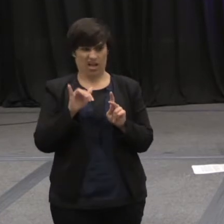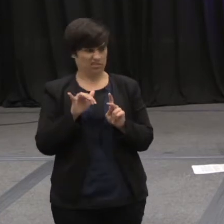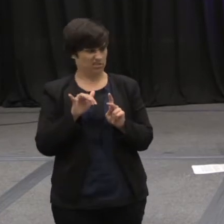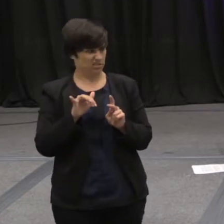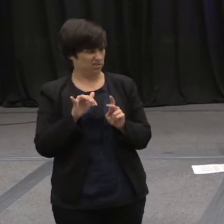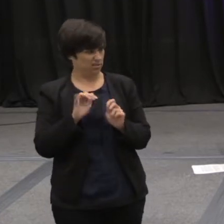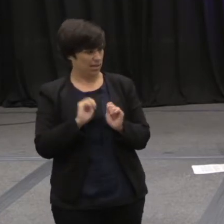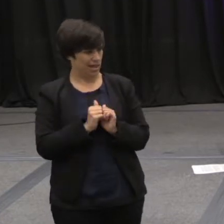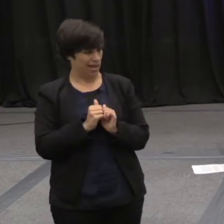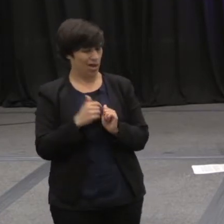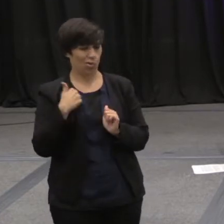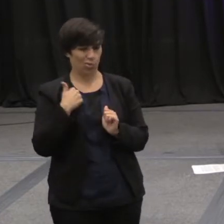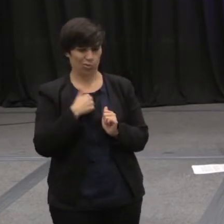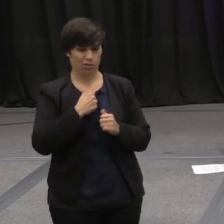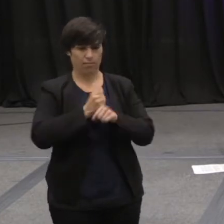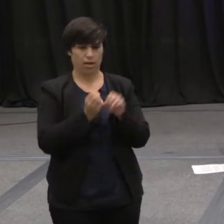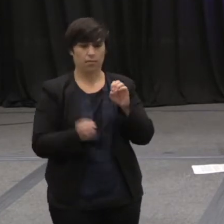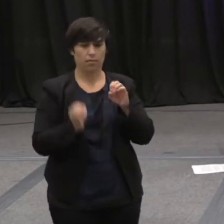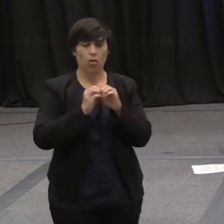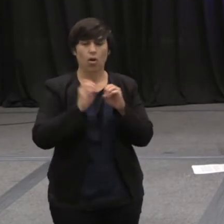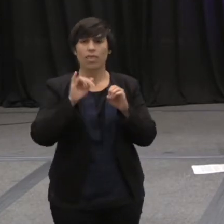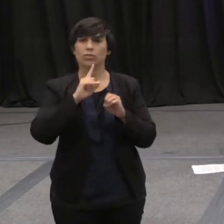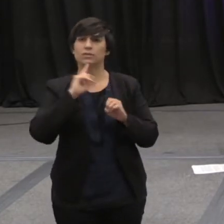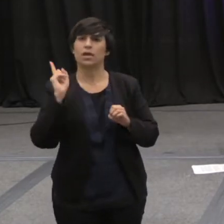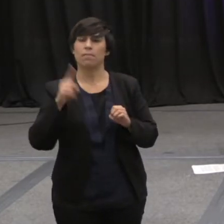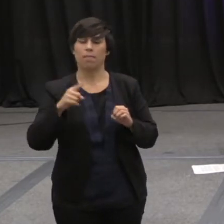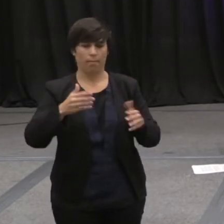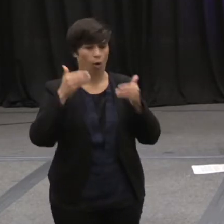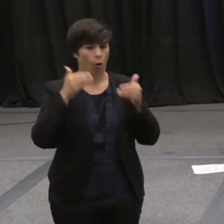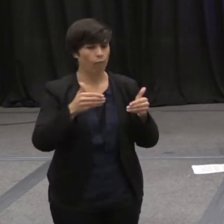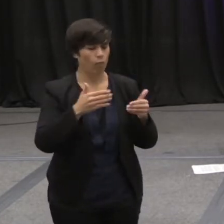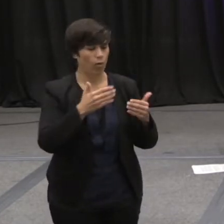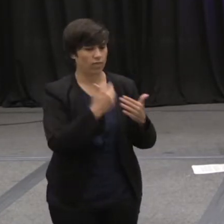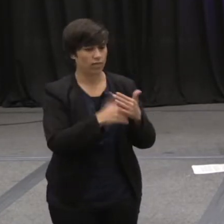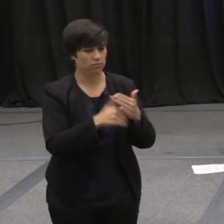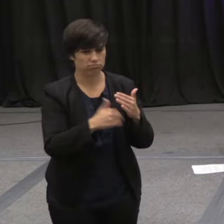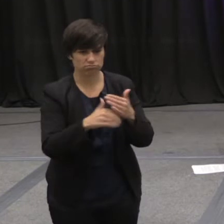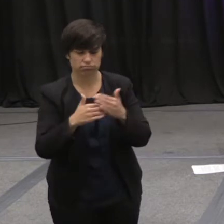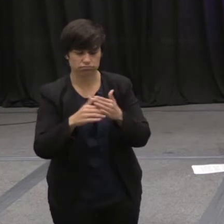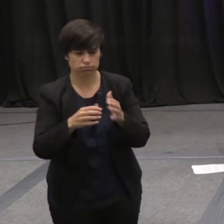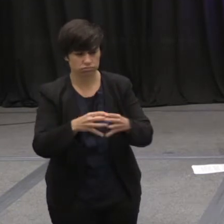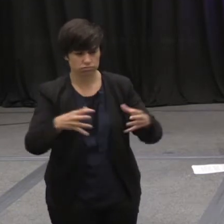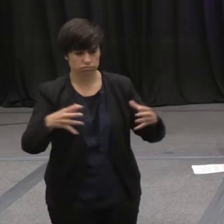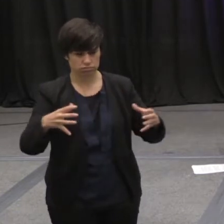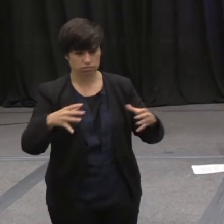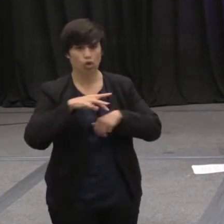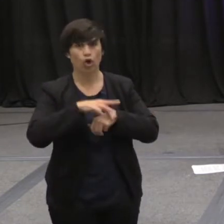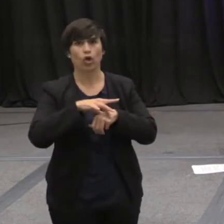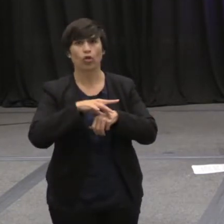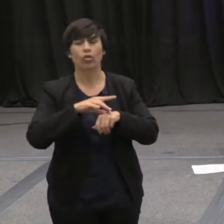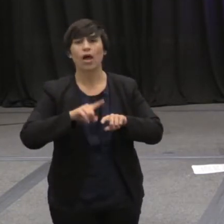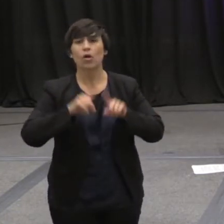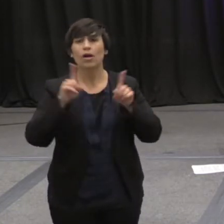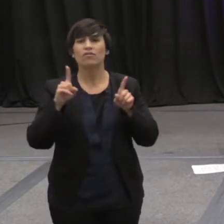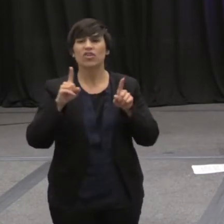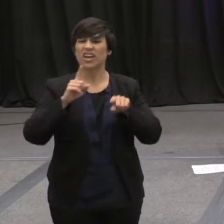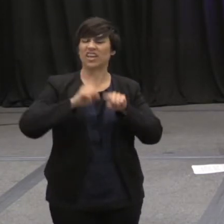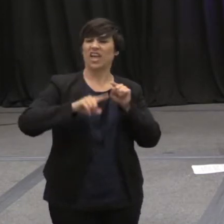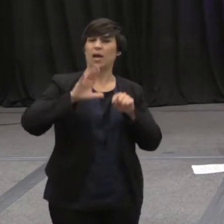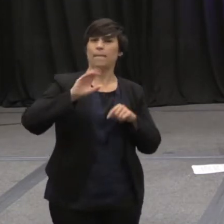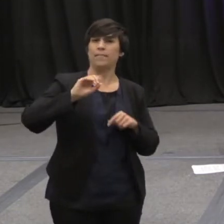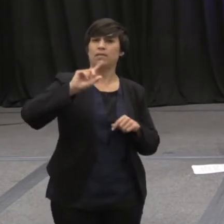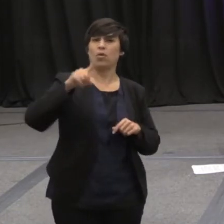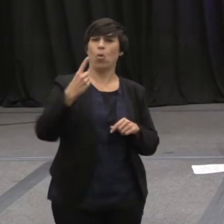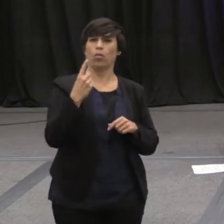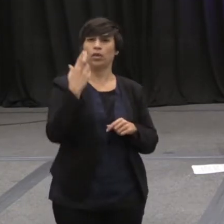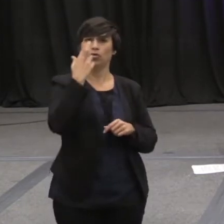And that was the commandment, go forth and populate the earth. However, it can't possibly be the sole reason we were